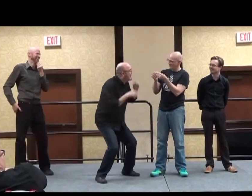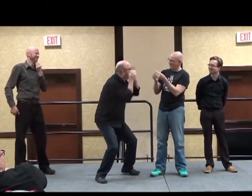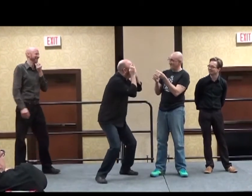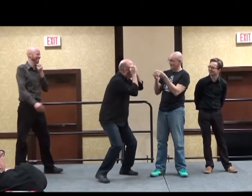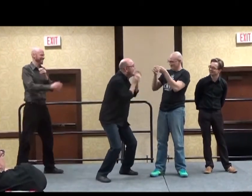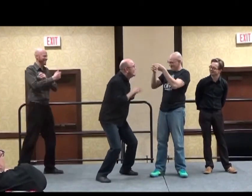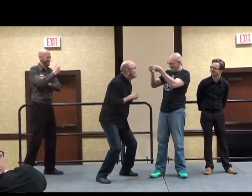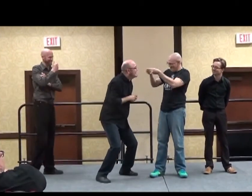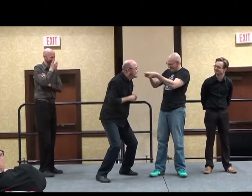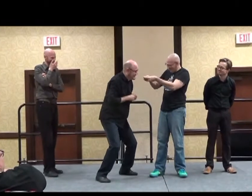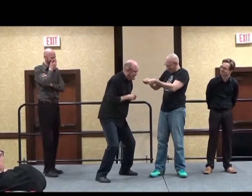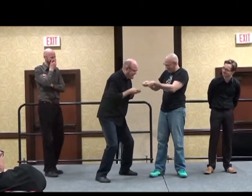Stay neuter, stay neuter.